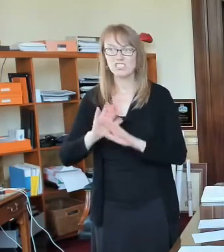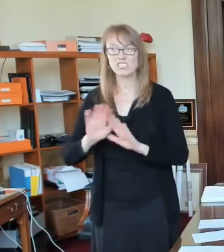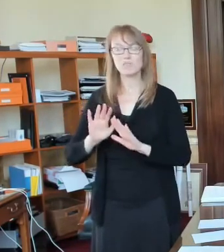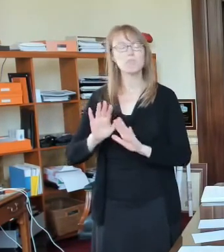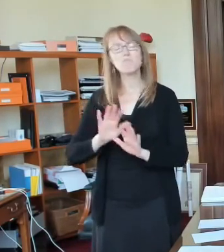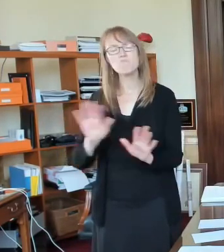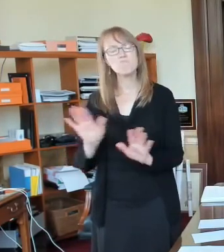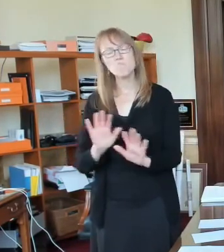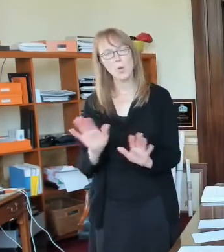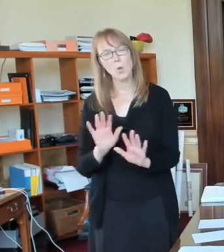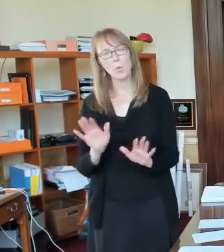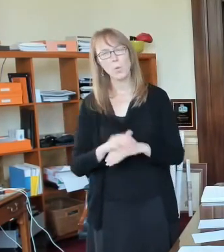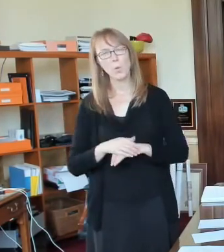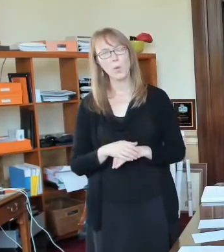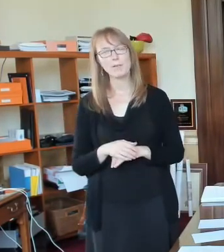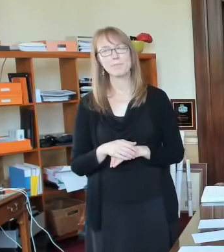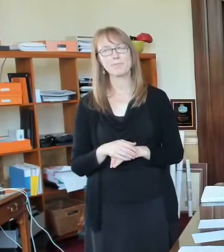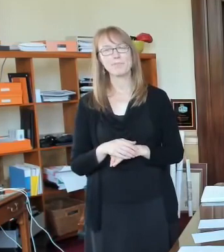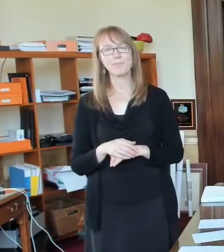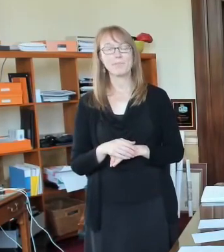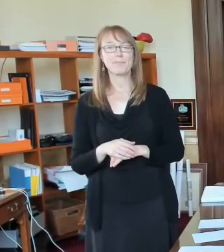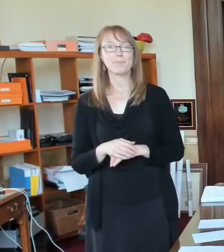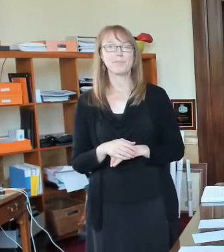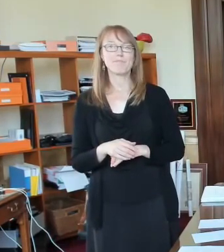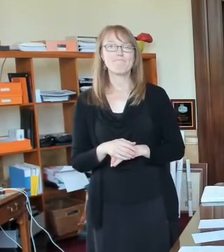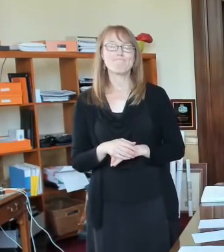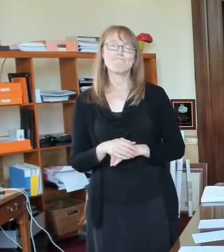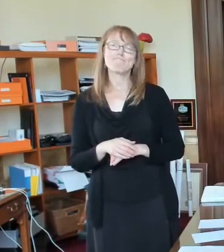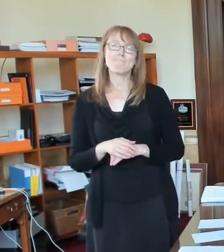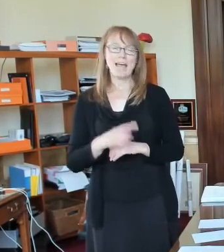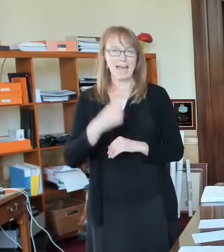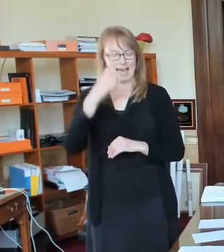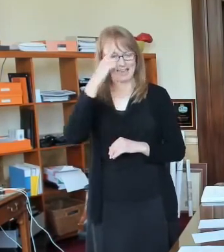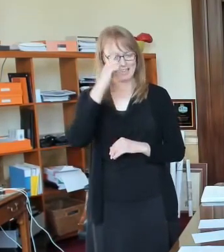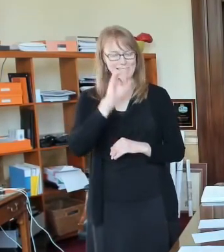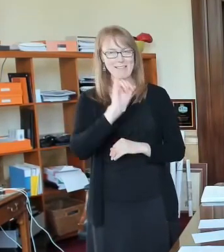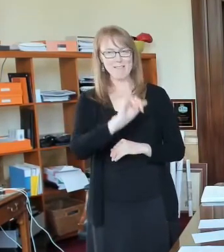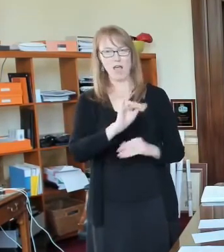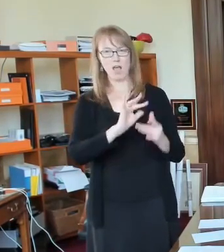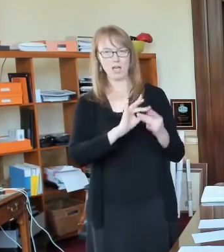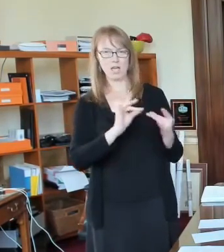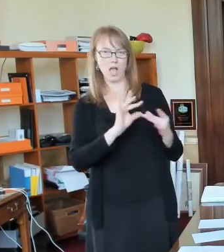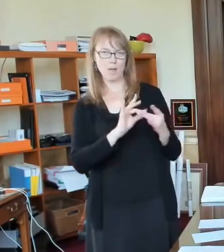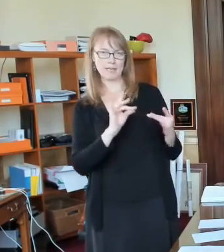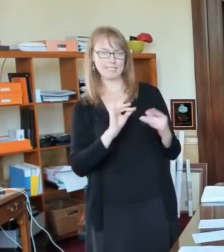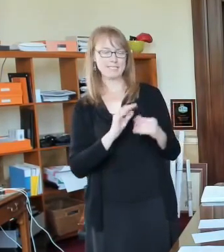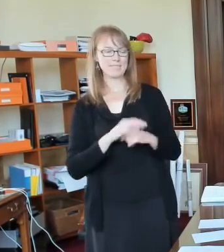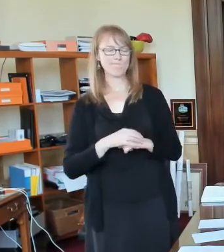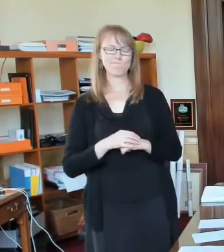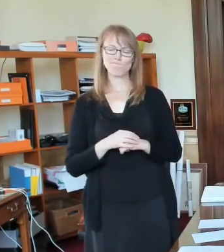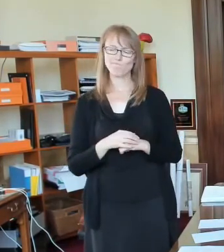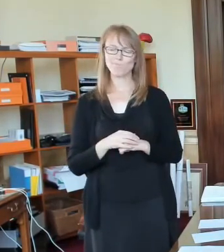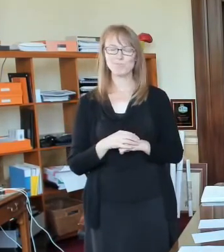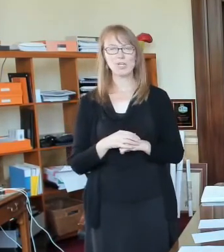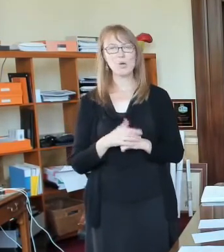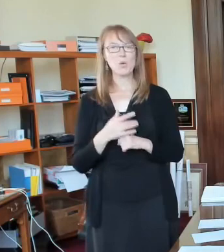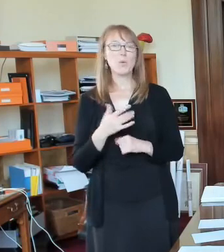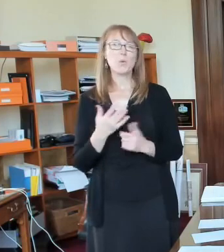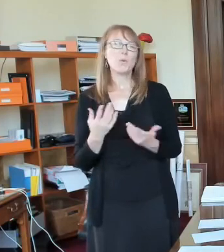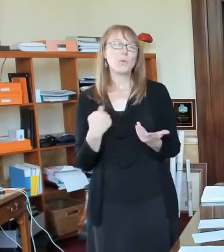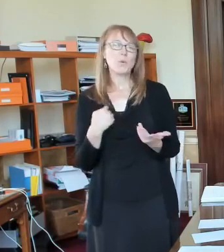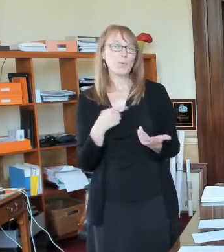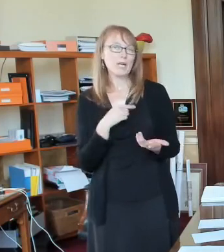certainly think that was not the kind of comment that we'd like to hear, but